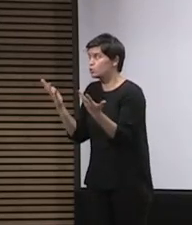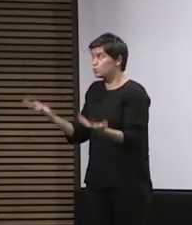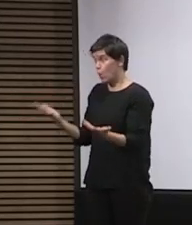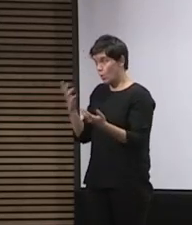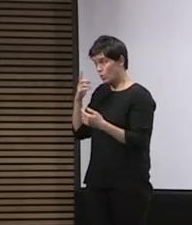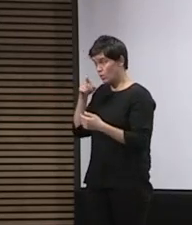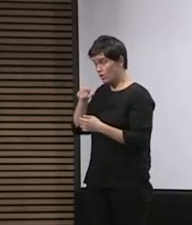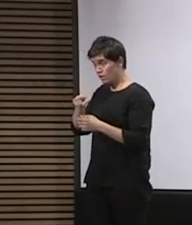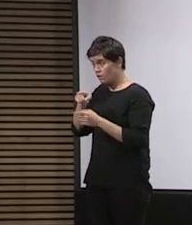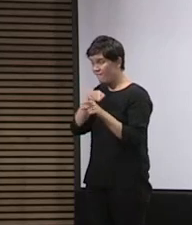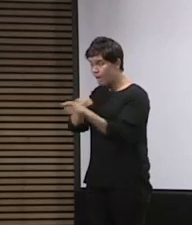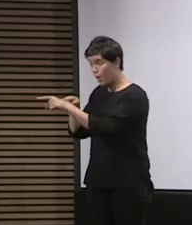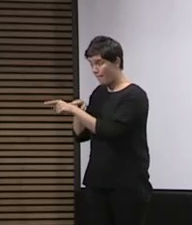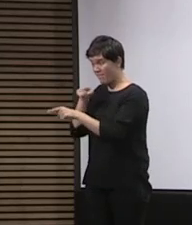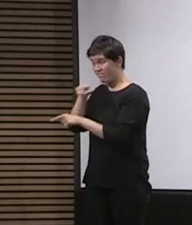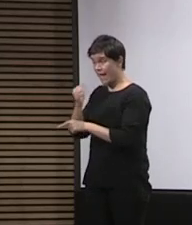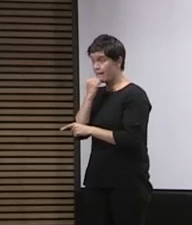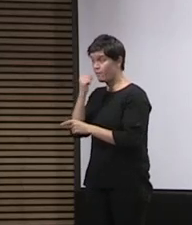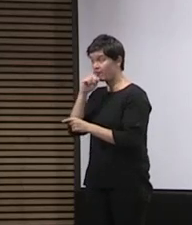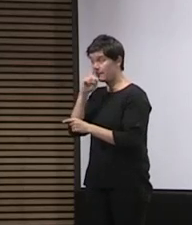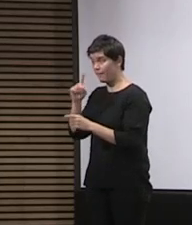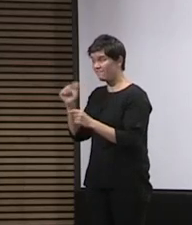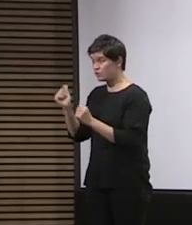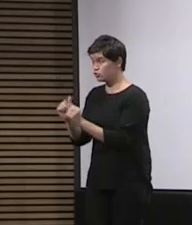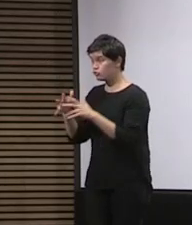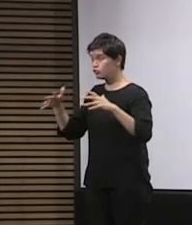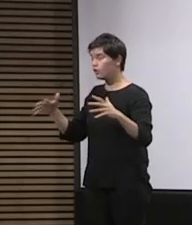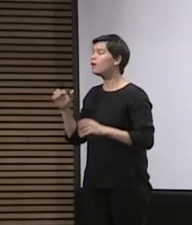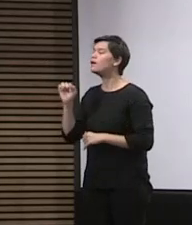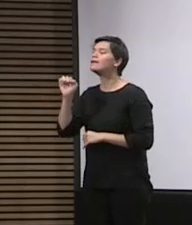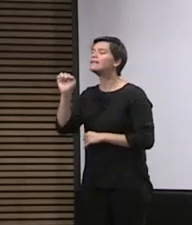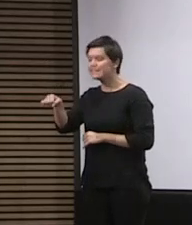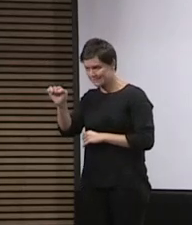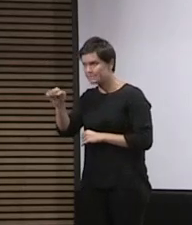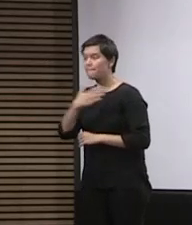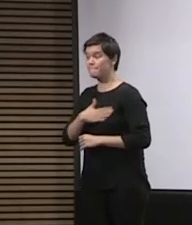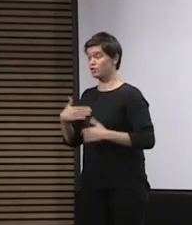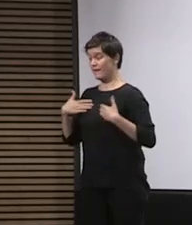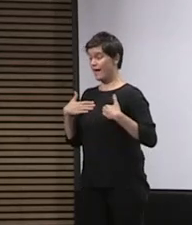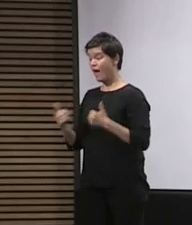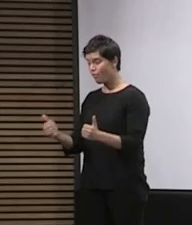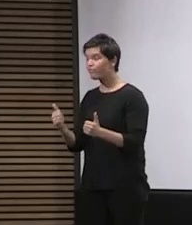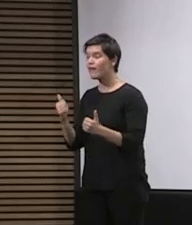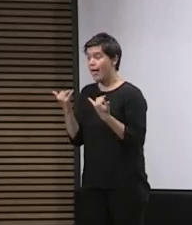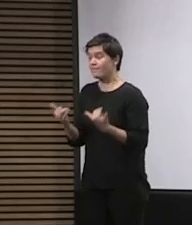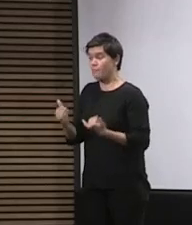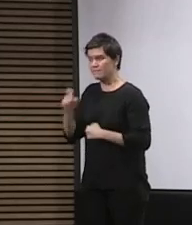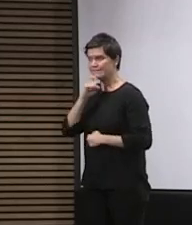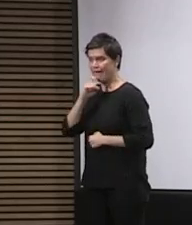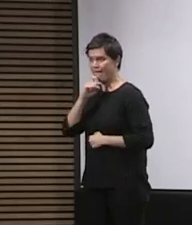contact tracing system that's been stood up within the Ministry of Health. We're bringing on more people, and we're